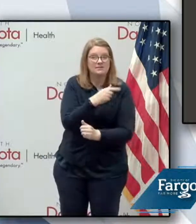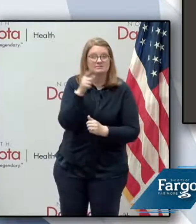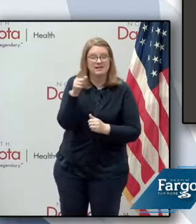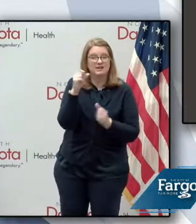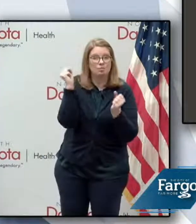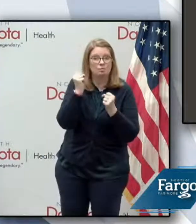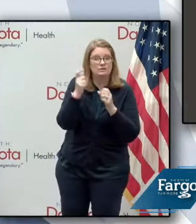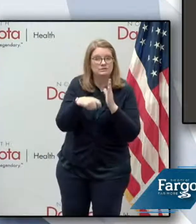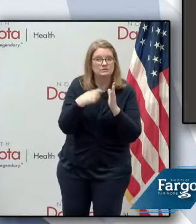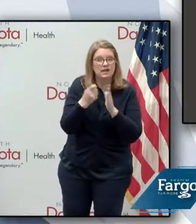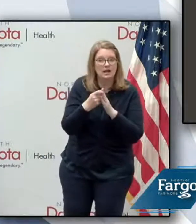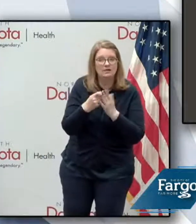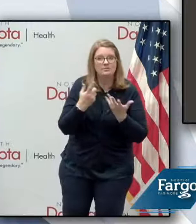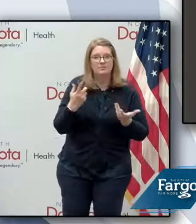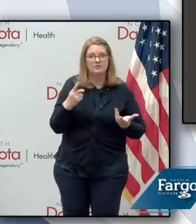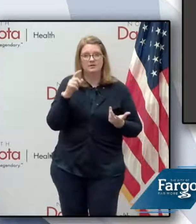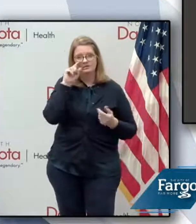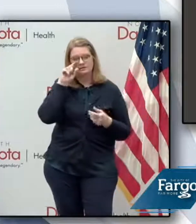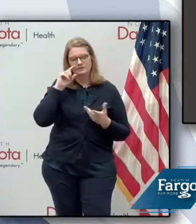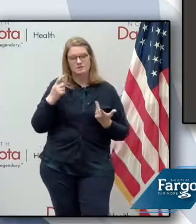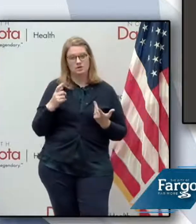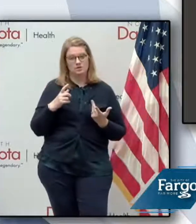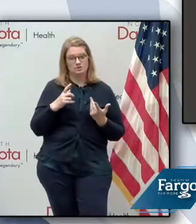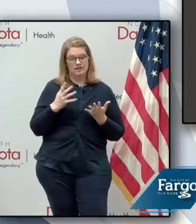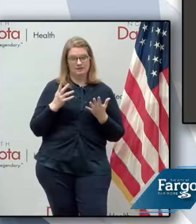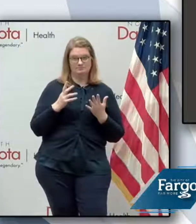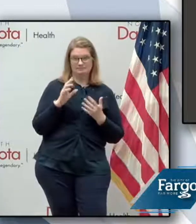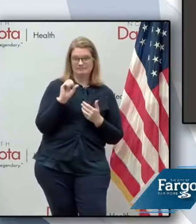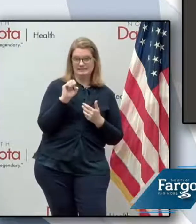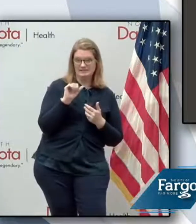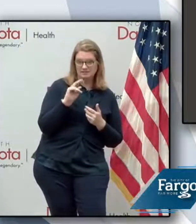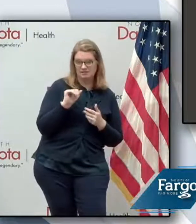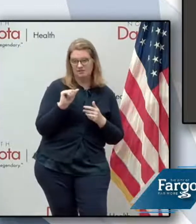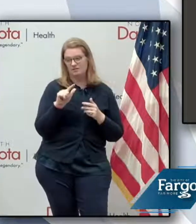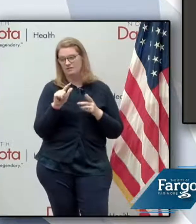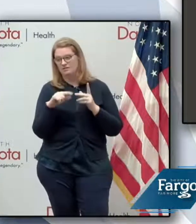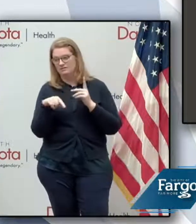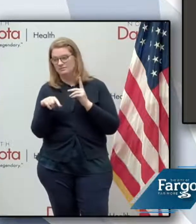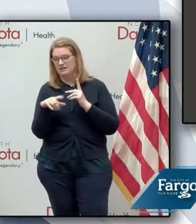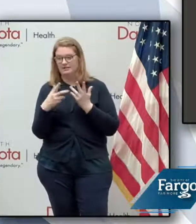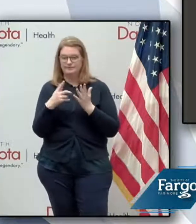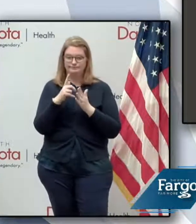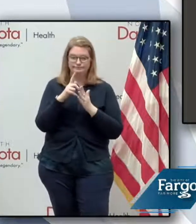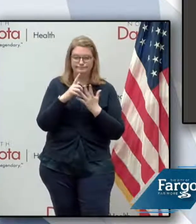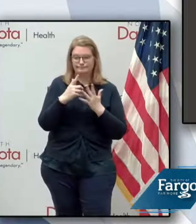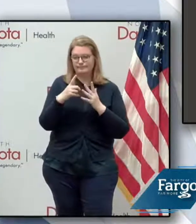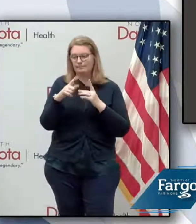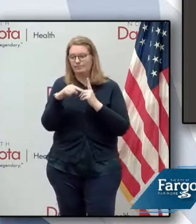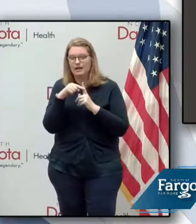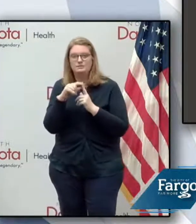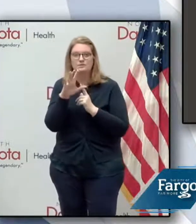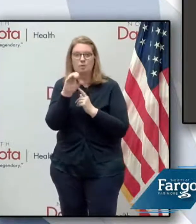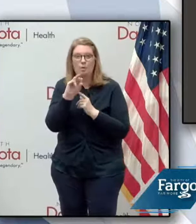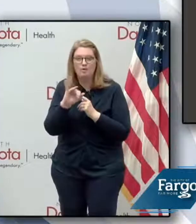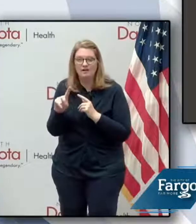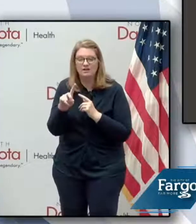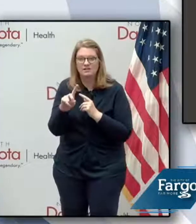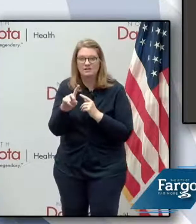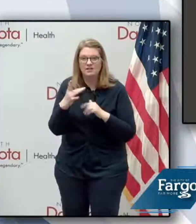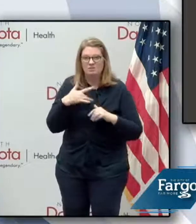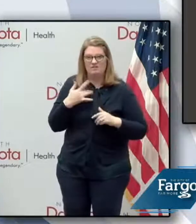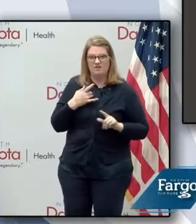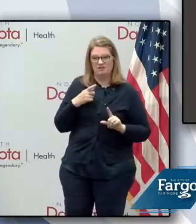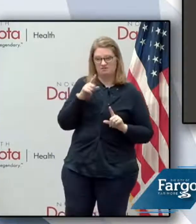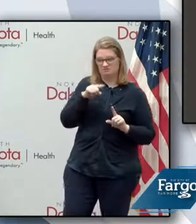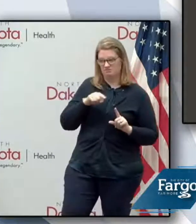when we have the seasonal demand plus COVID, that we feel that these are the organizations that need that. Particularly this